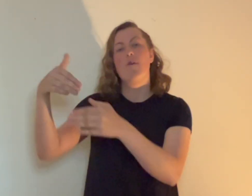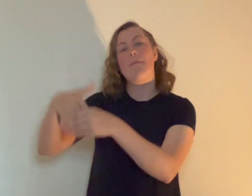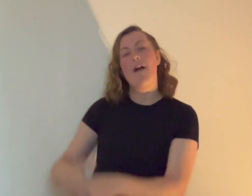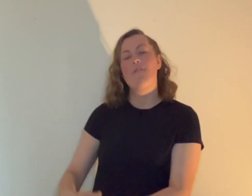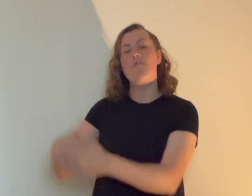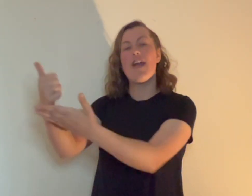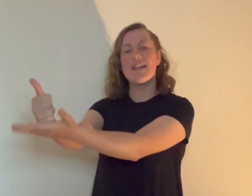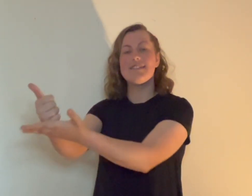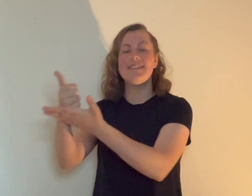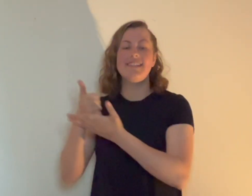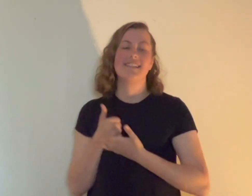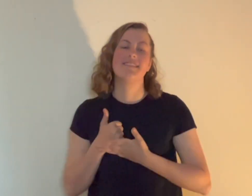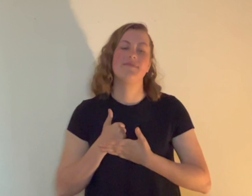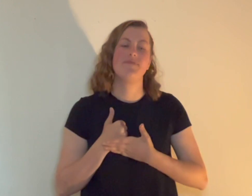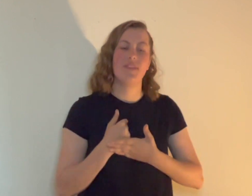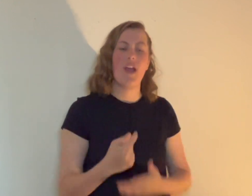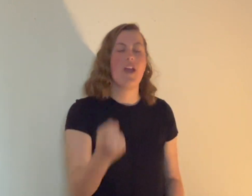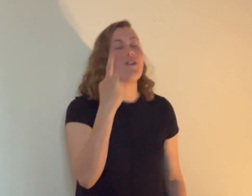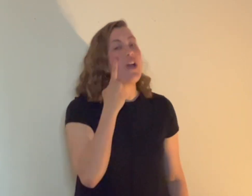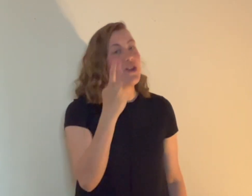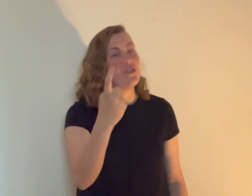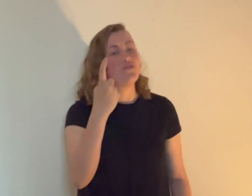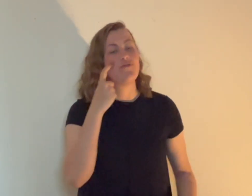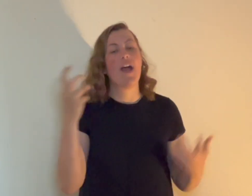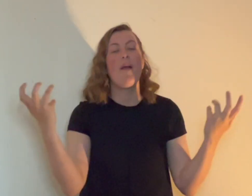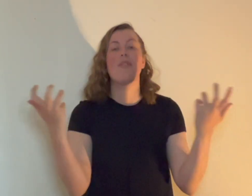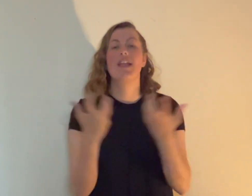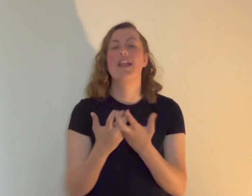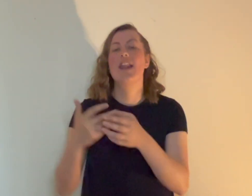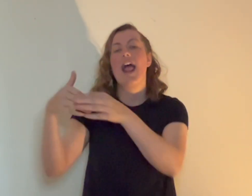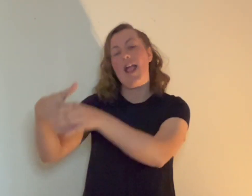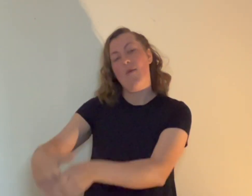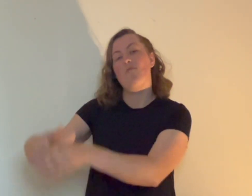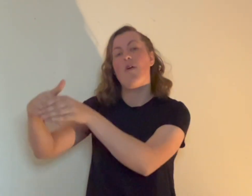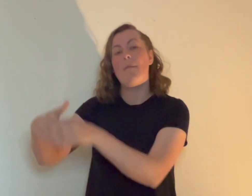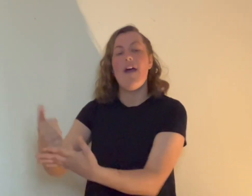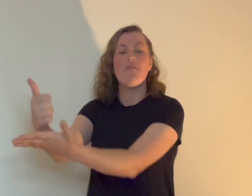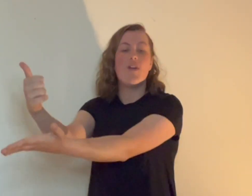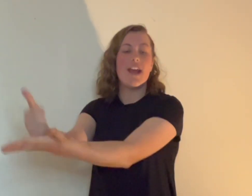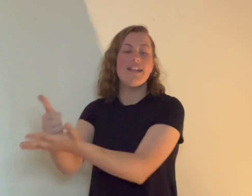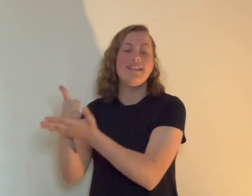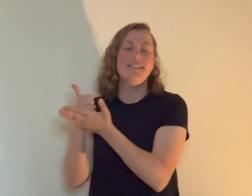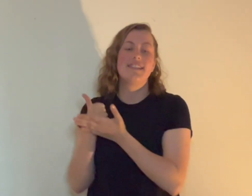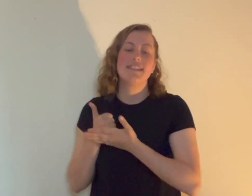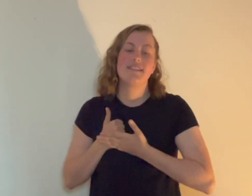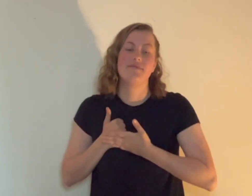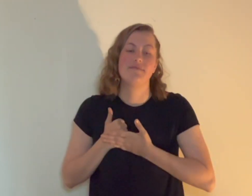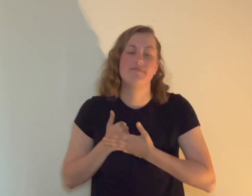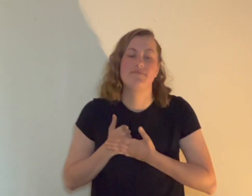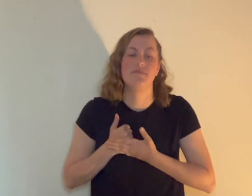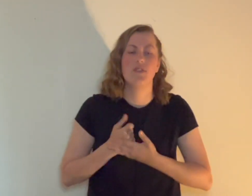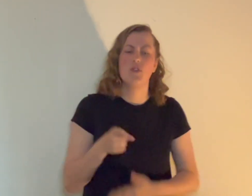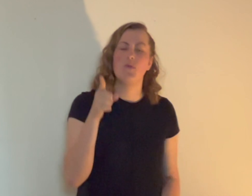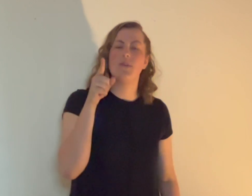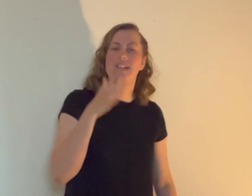Oh, I'm gonna try a little help with my friends Do you need